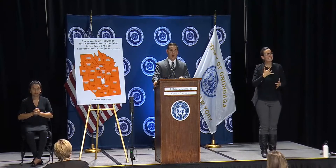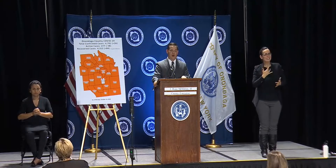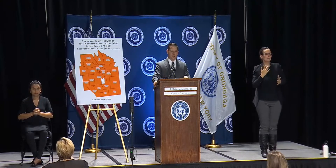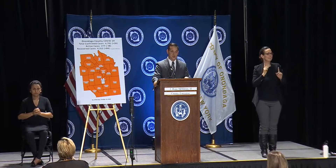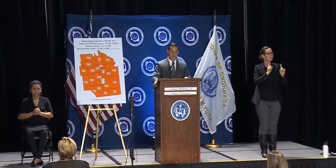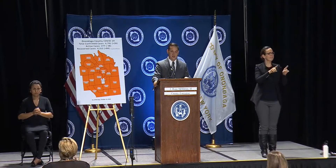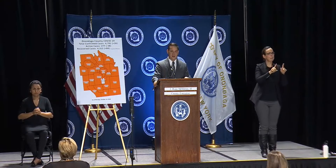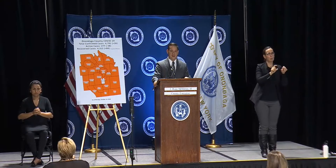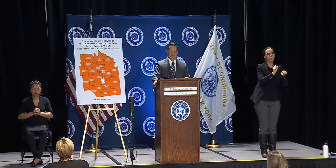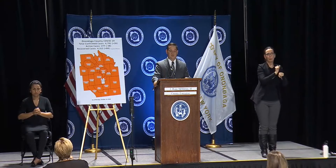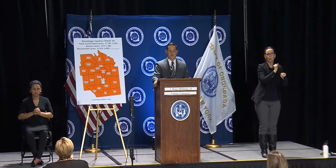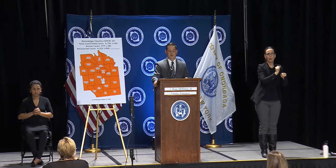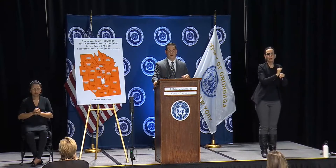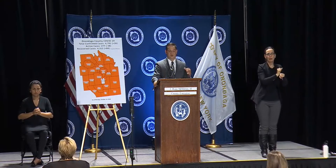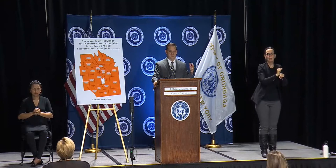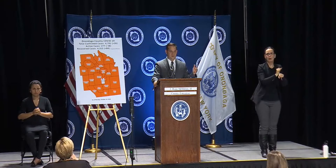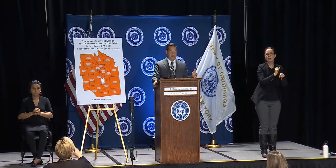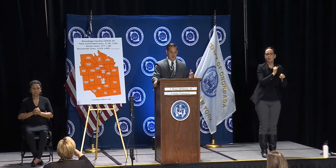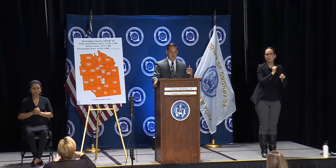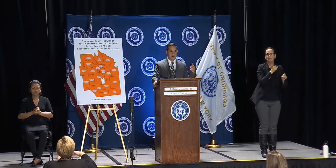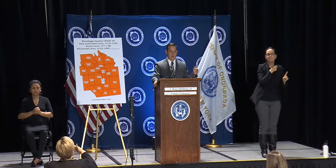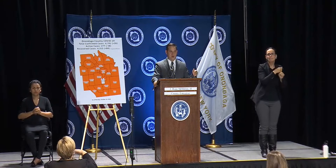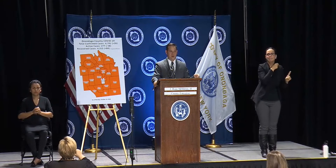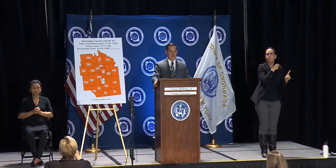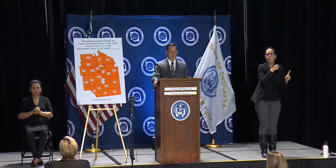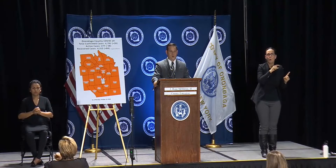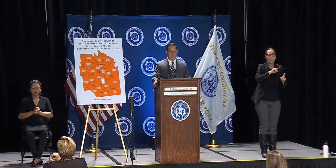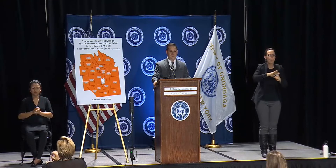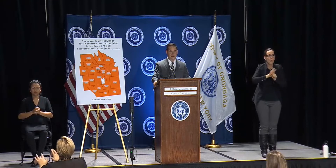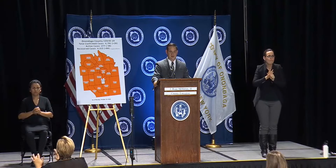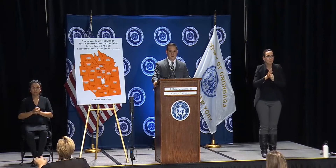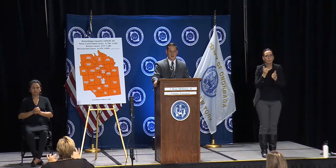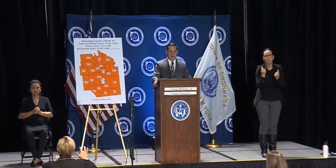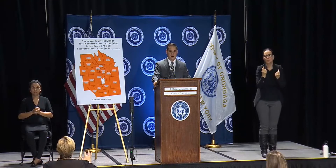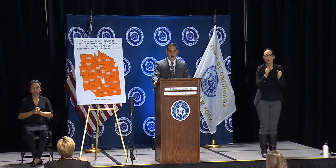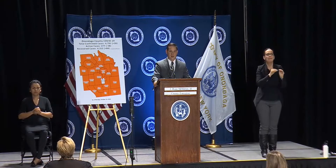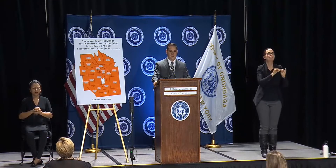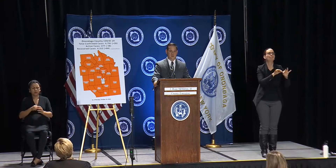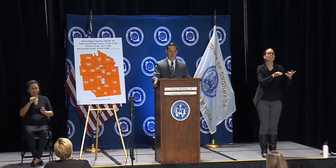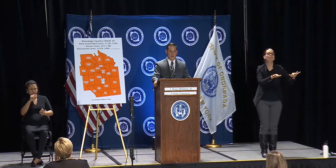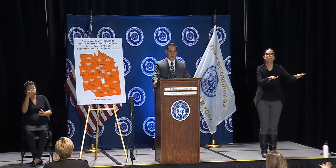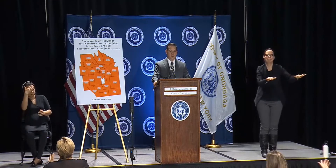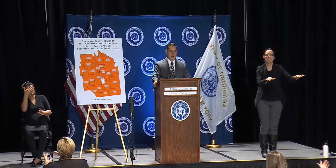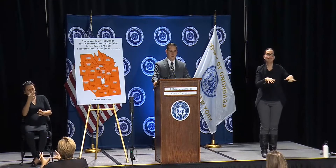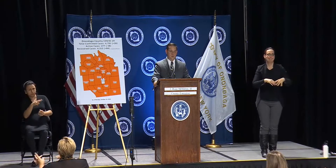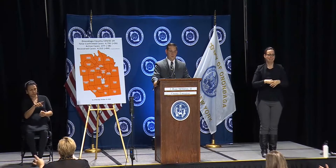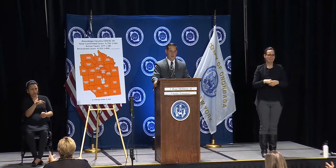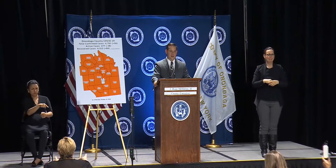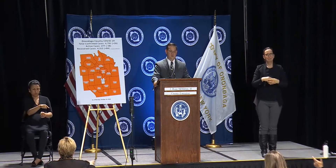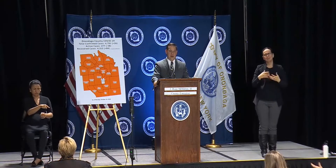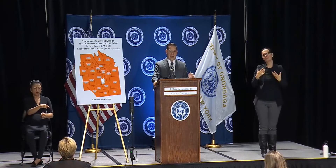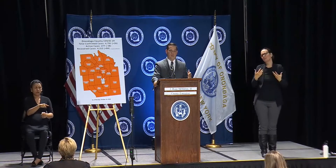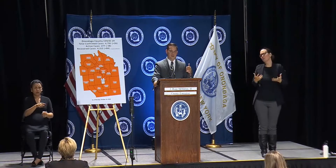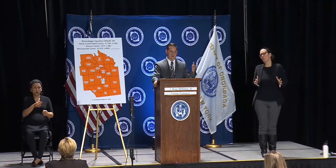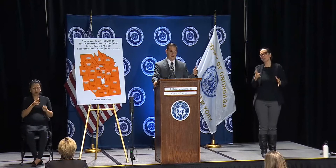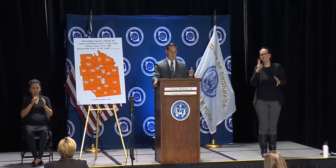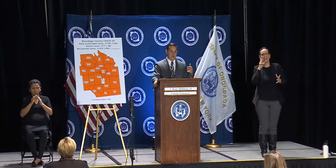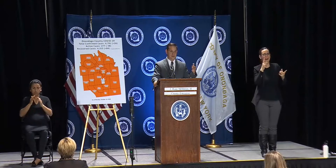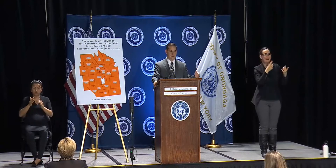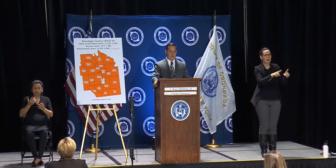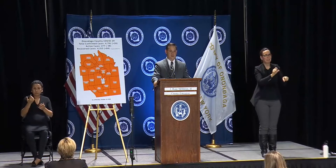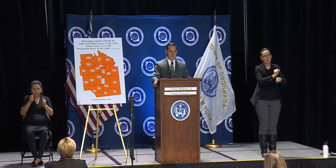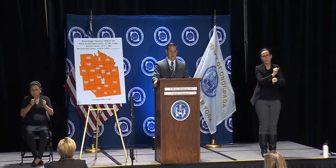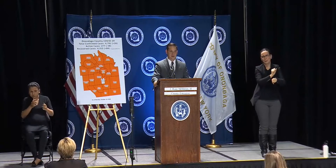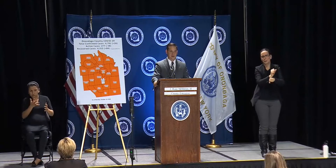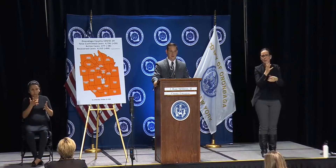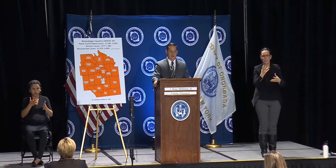are large, and then people get frustrated with how we have to quarantine, and so. But that's what happens with